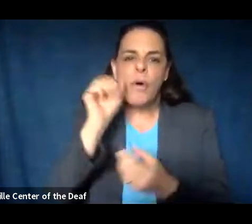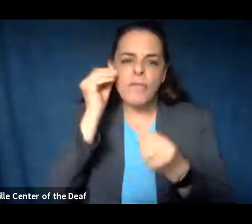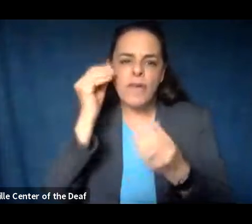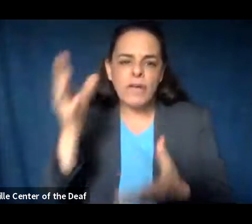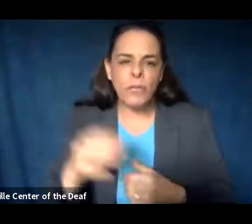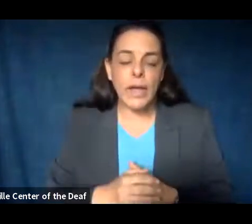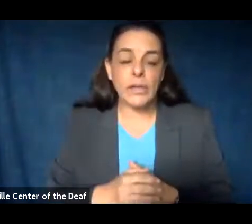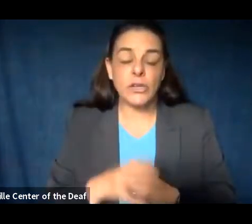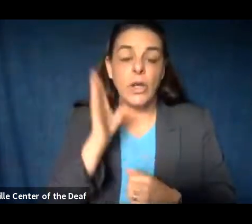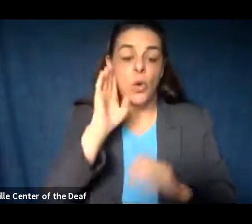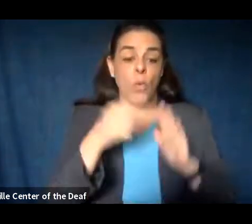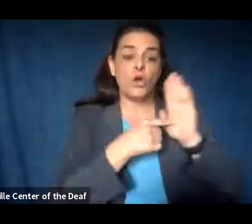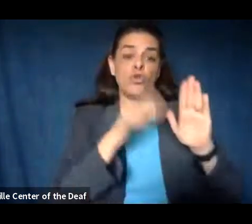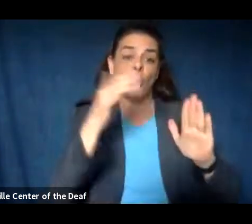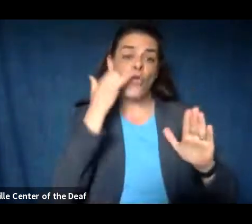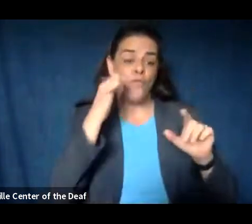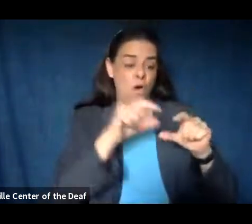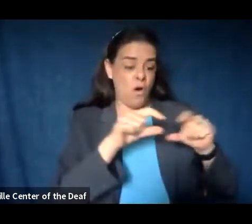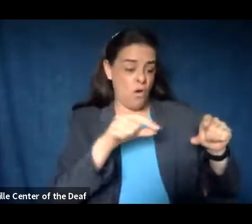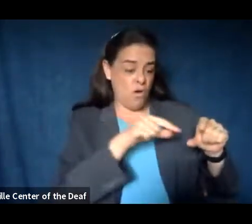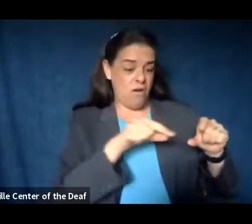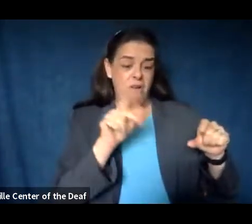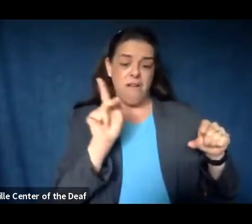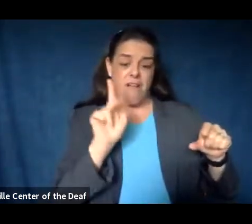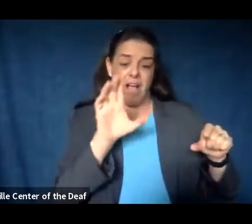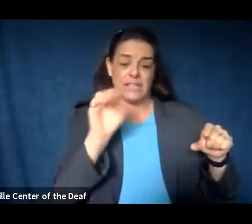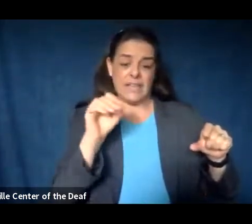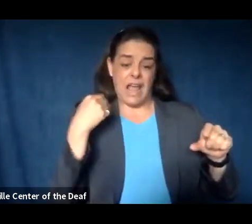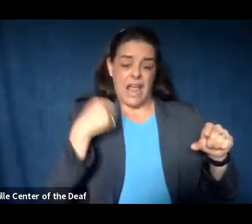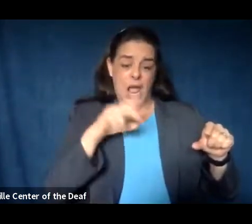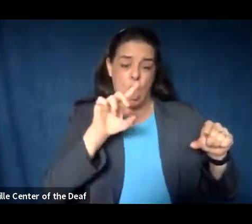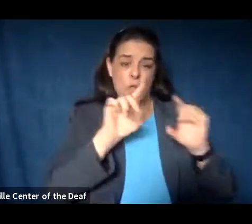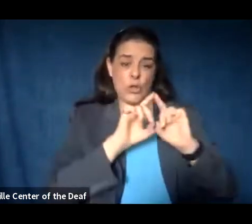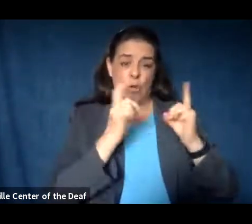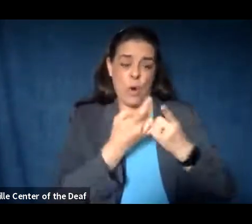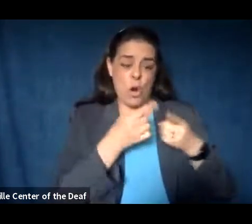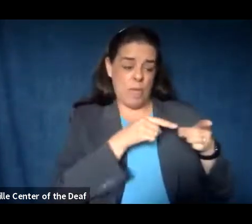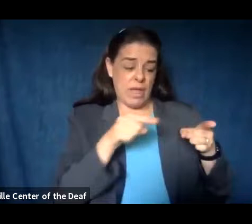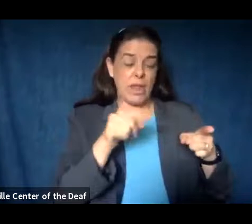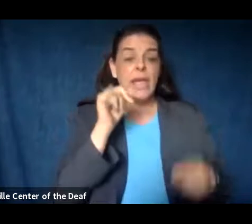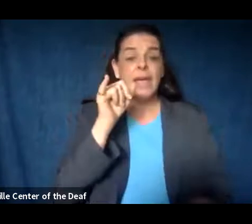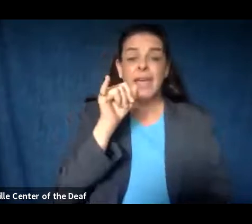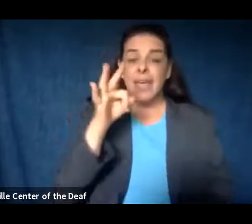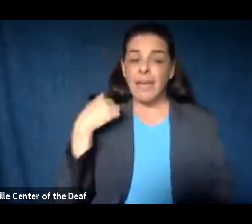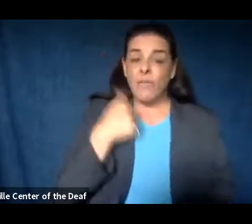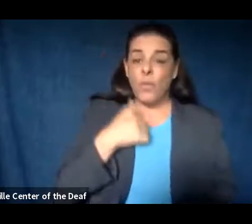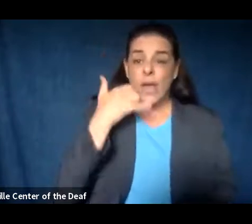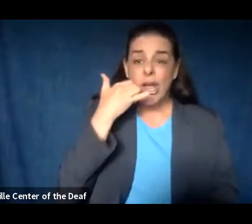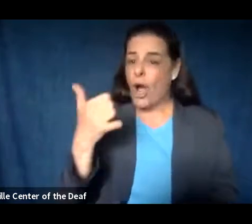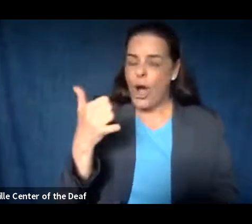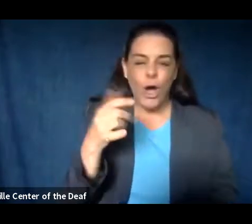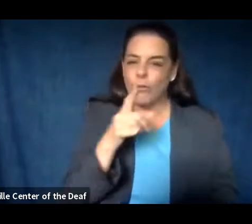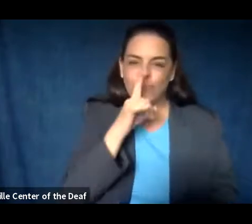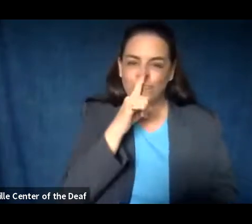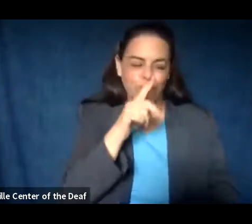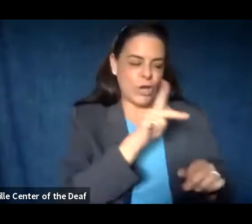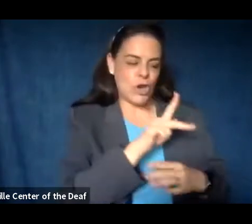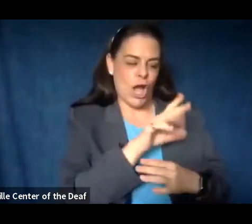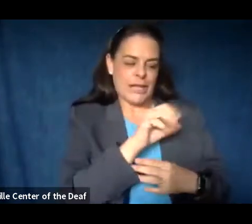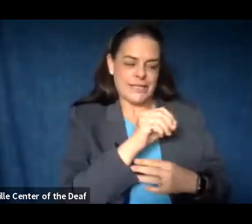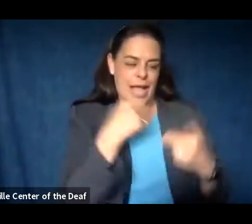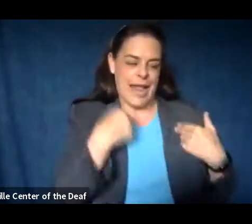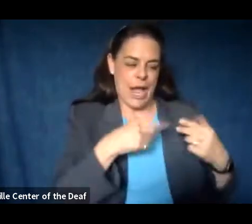as the Knox County Health Department. Calls from us do not appear that way. They do not have that listed. We have reported